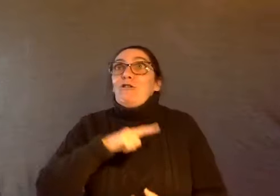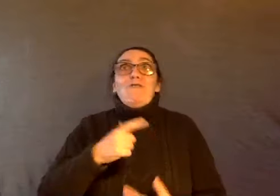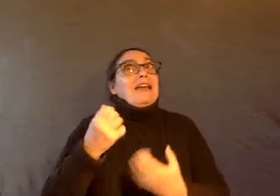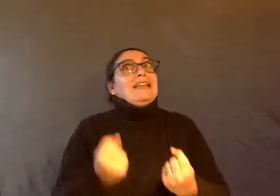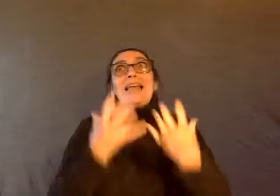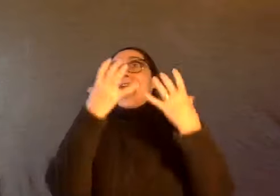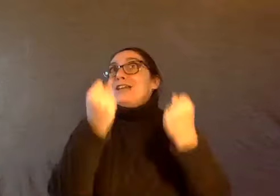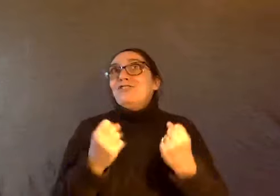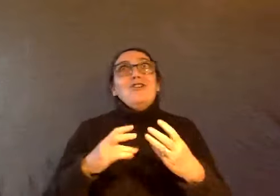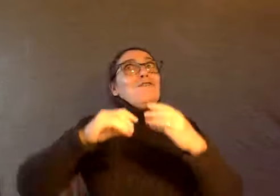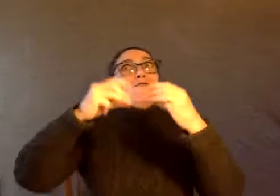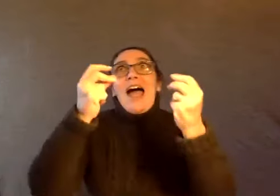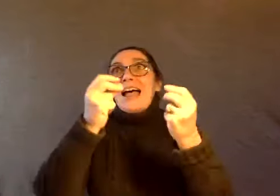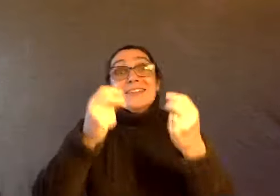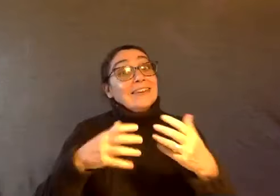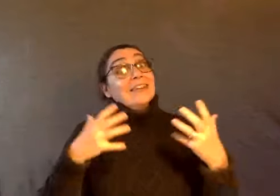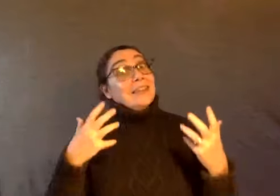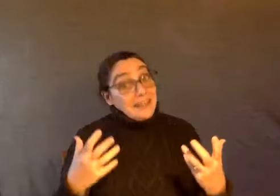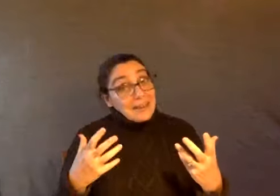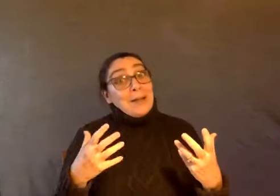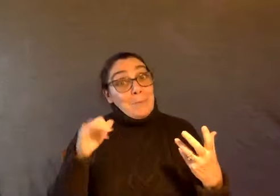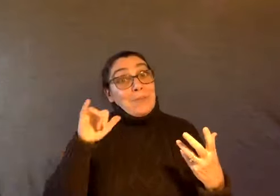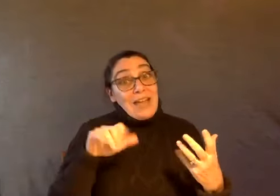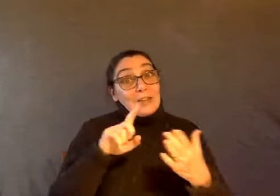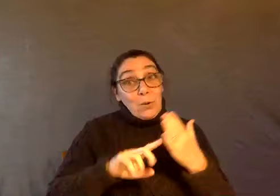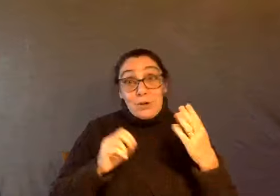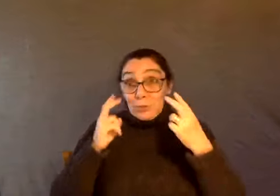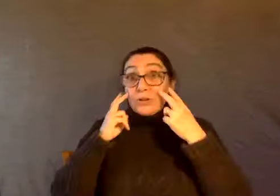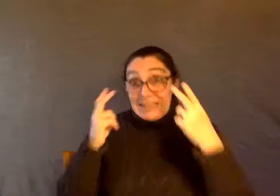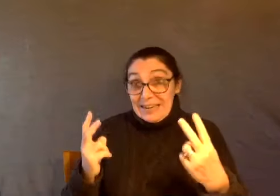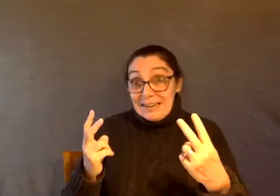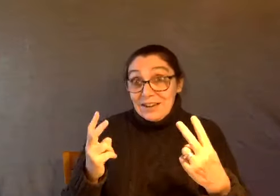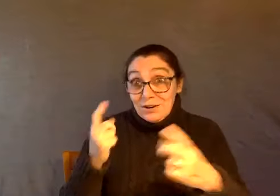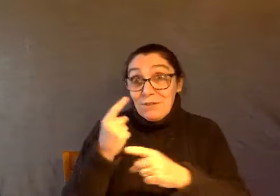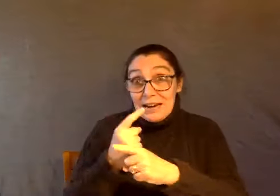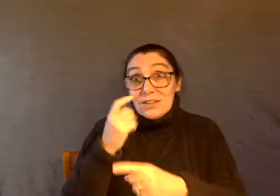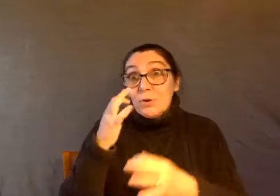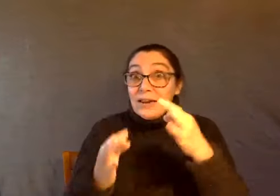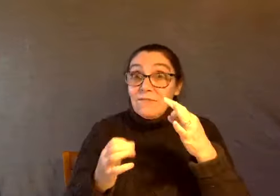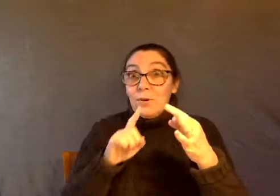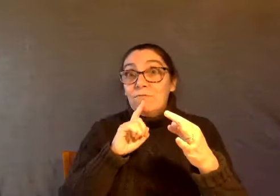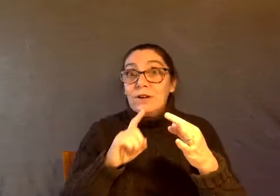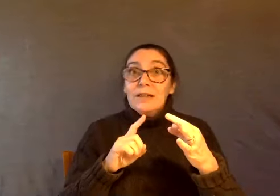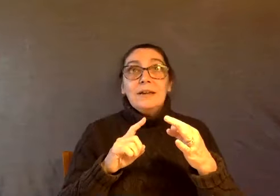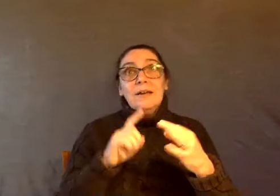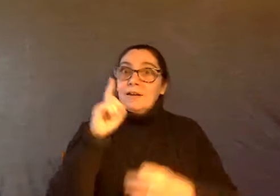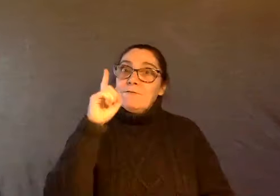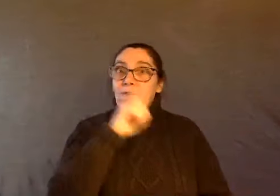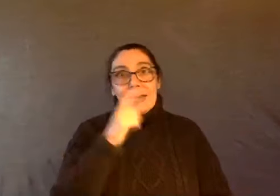Laureen signs too fast. But that's what you will see, right? So if we really fake it